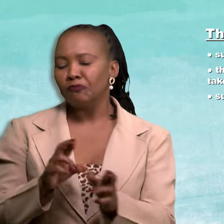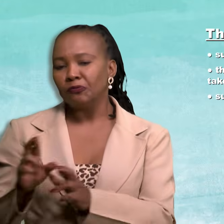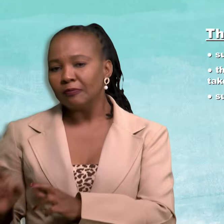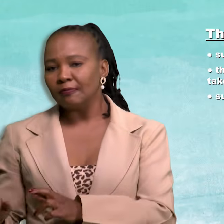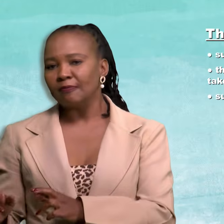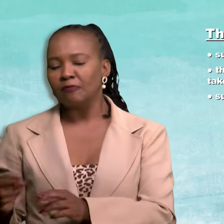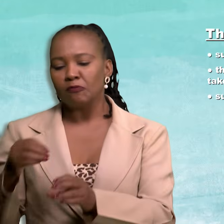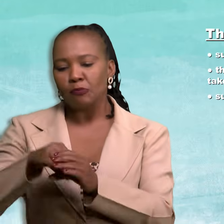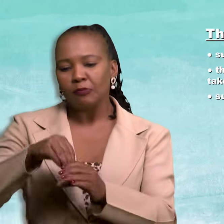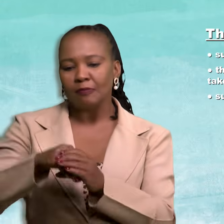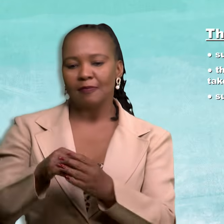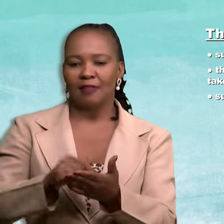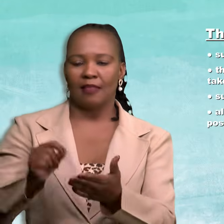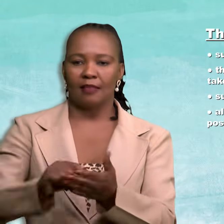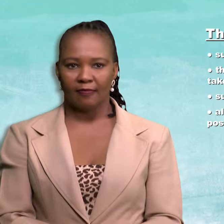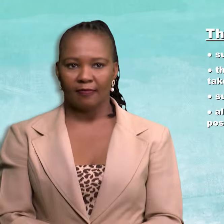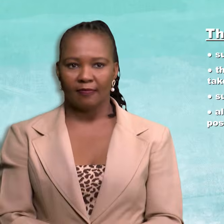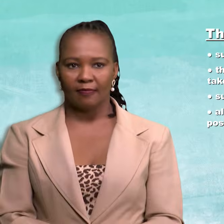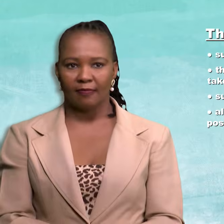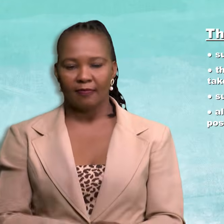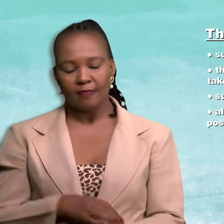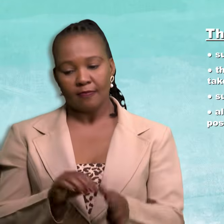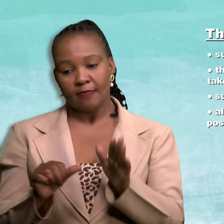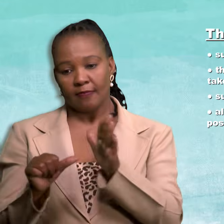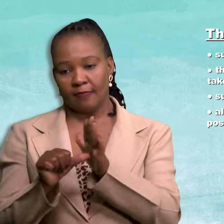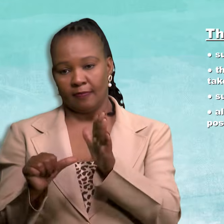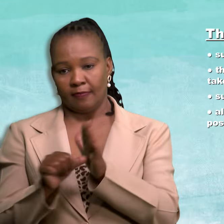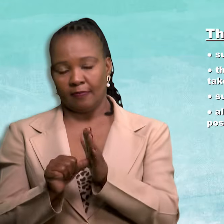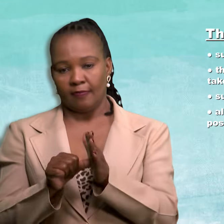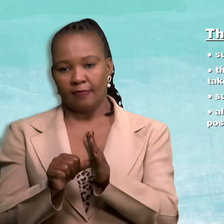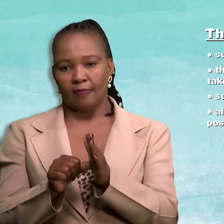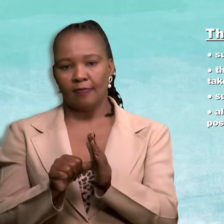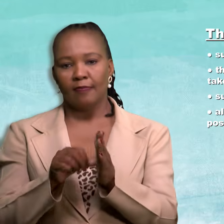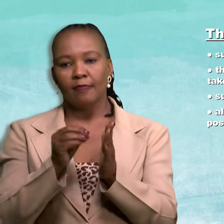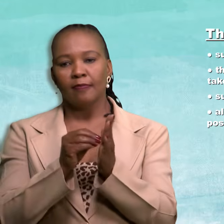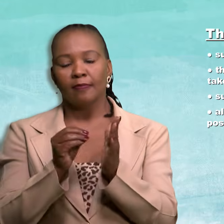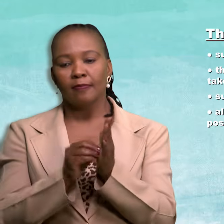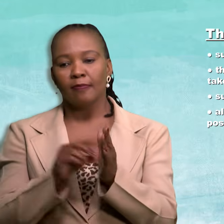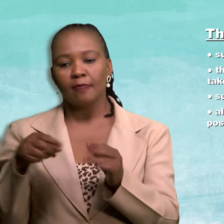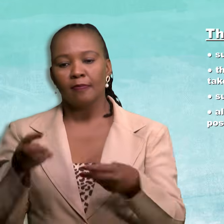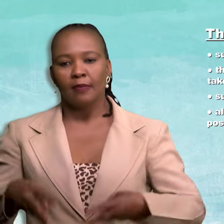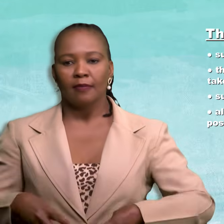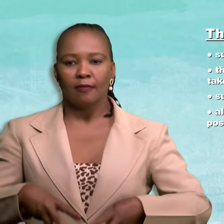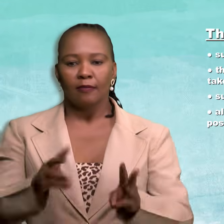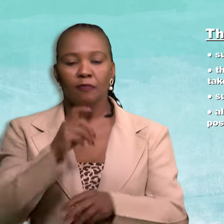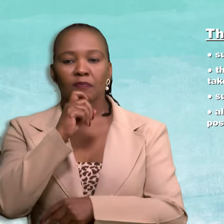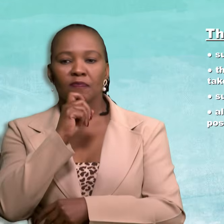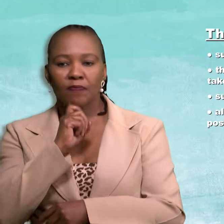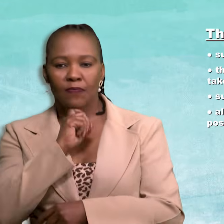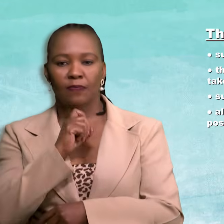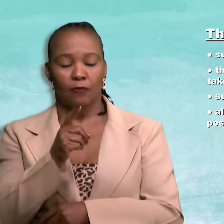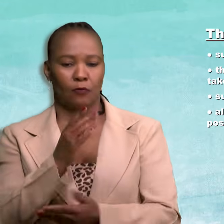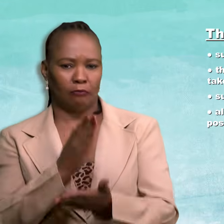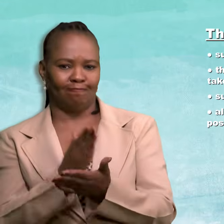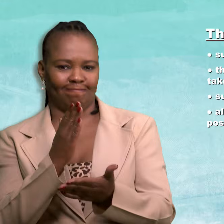and citing them in text. It is important to state alternative views in such a way that